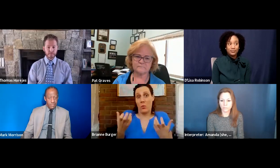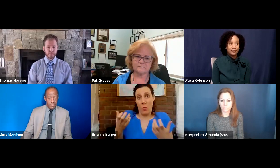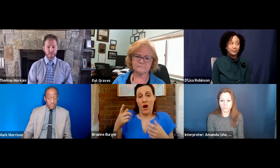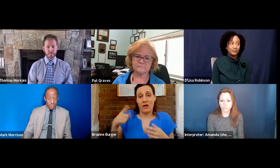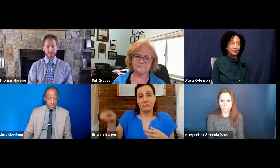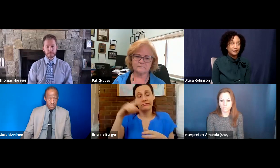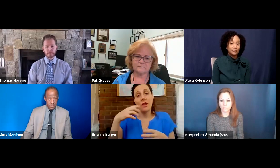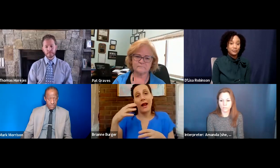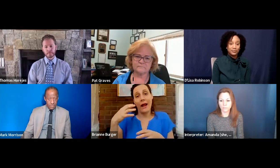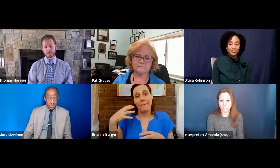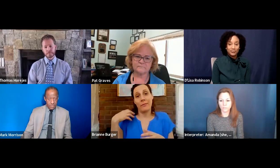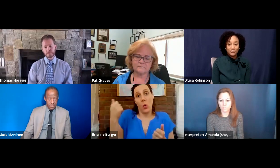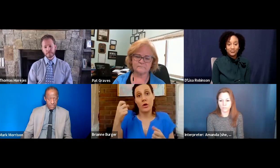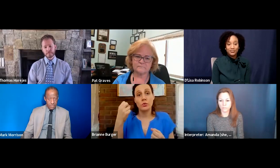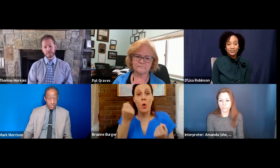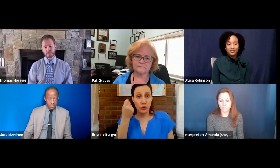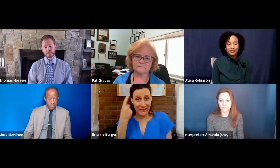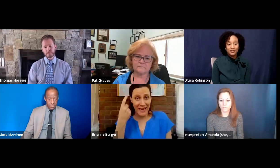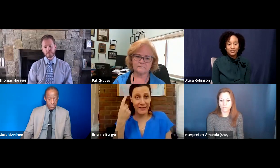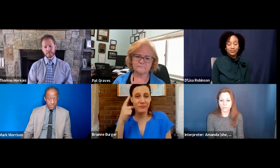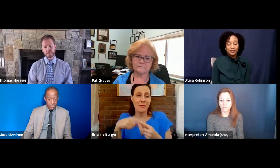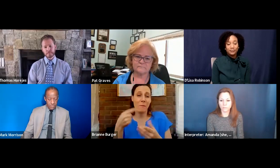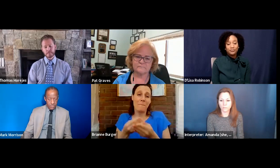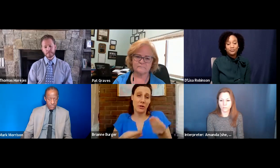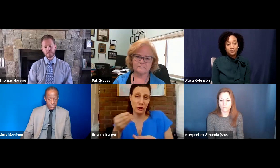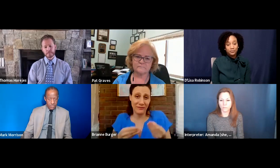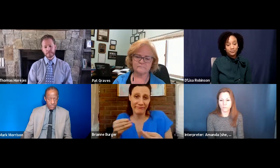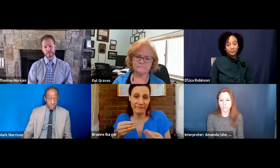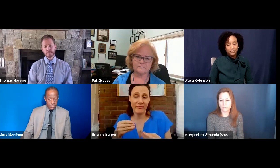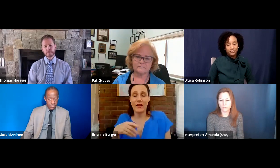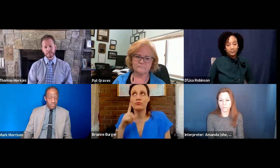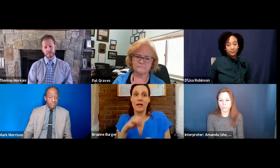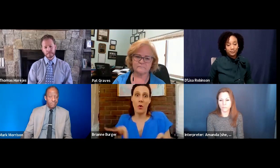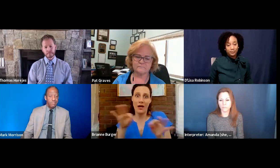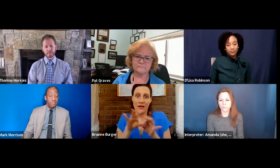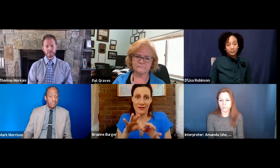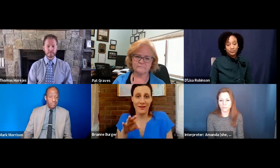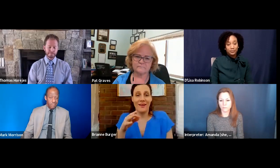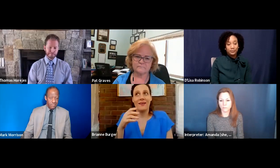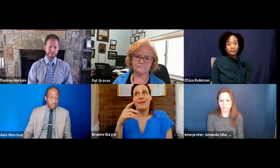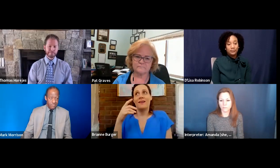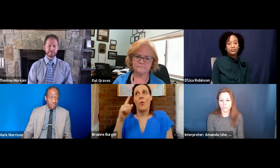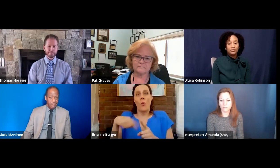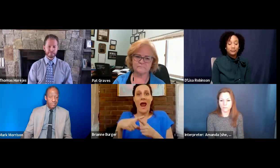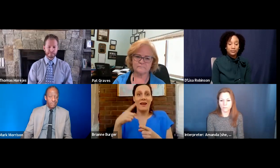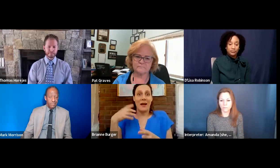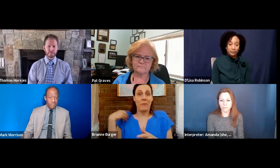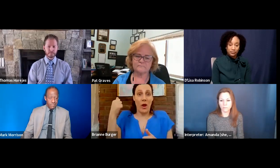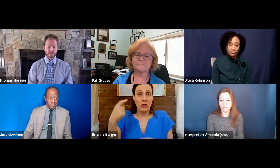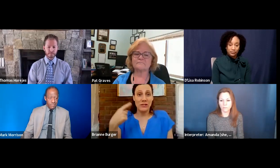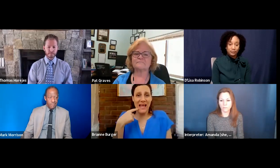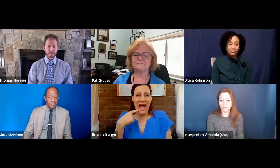is part of making that happen. The other thing that I want employers to understand is about the budget, and it's really